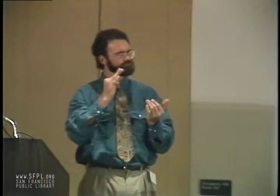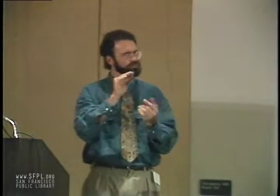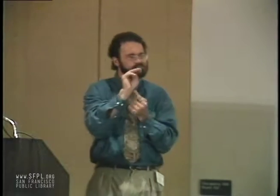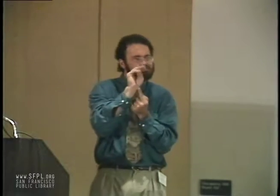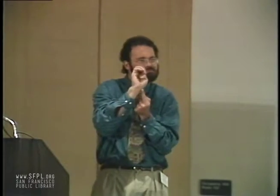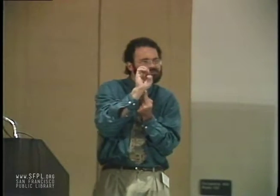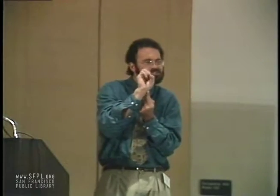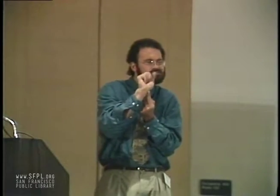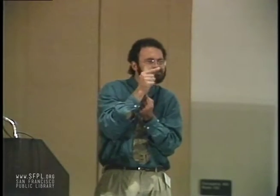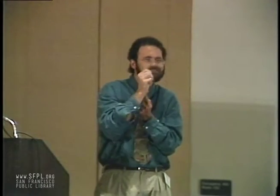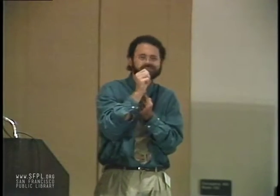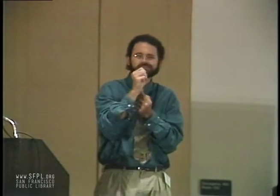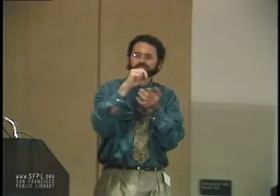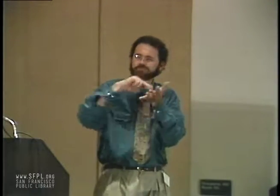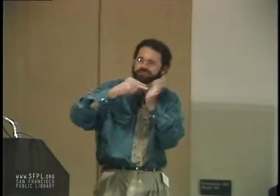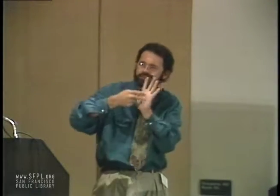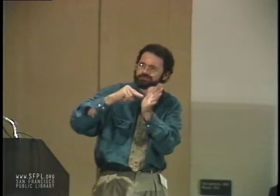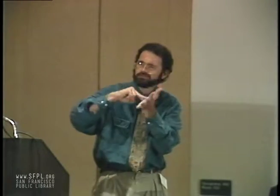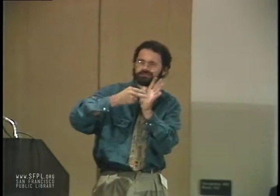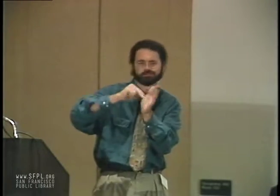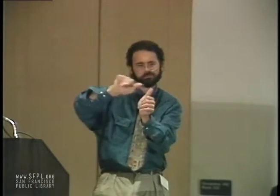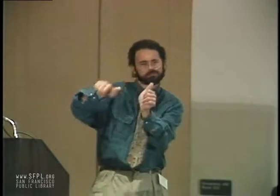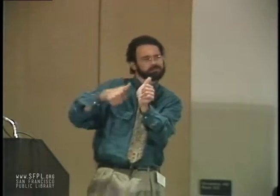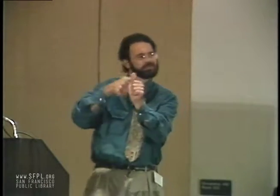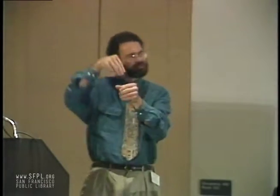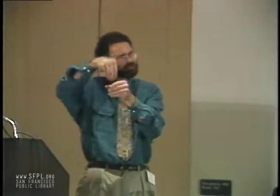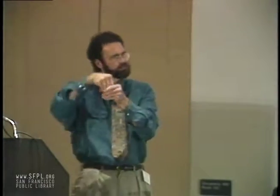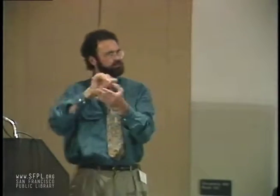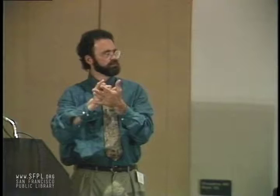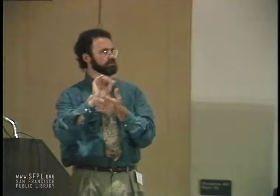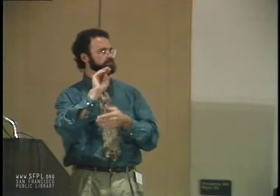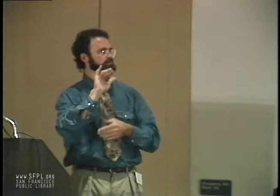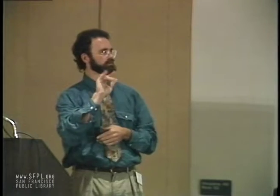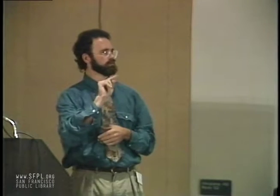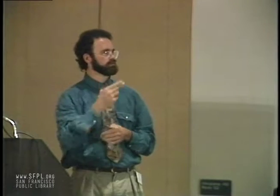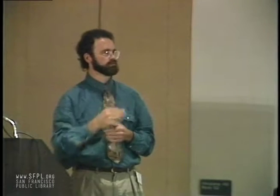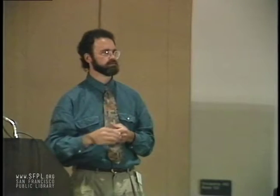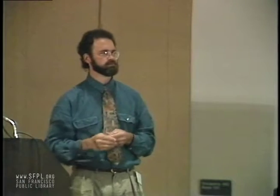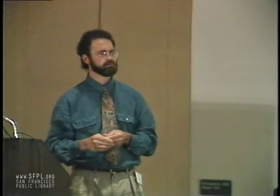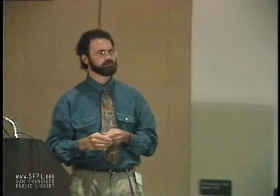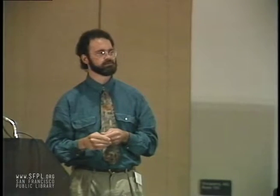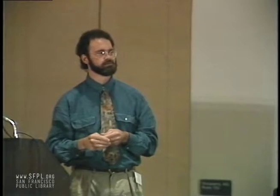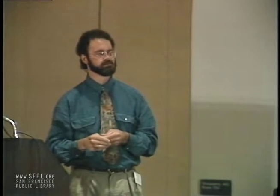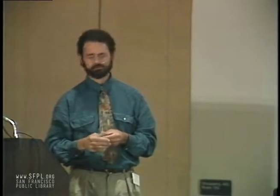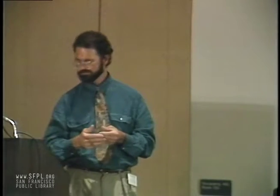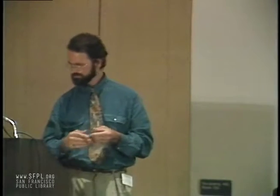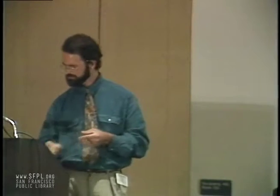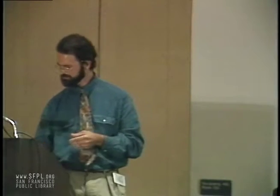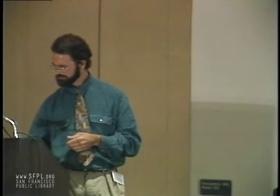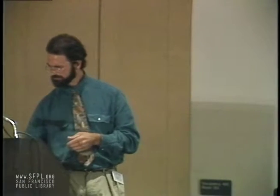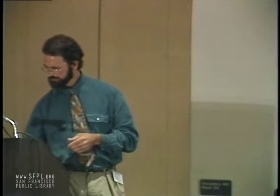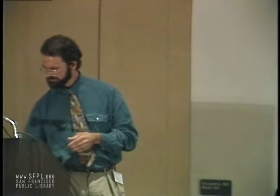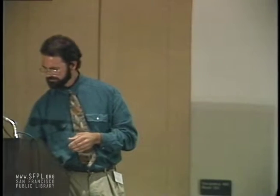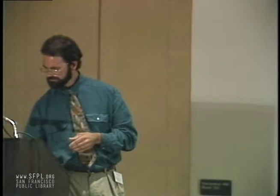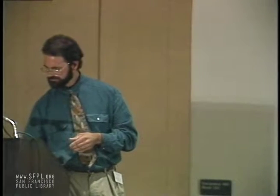very inspiring story because there's a message. There's a message behind the myth.